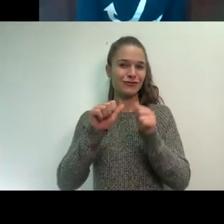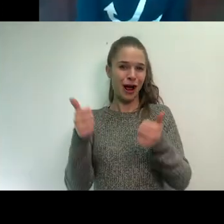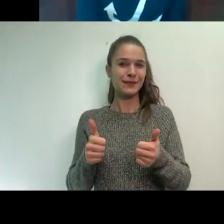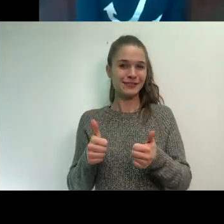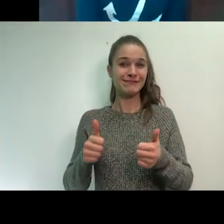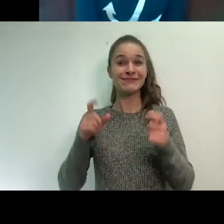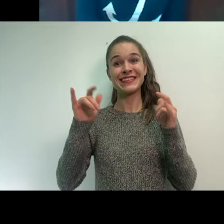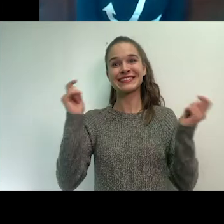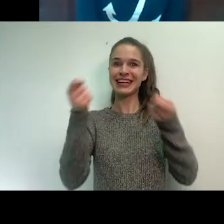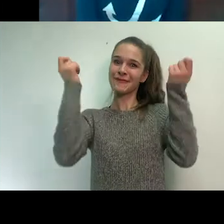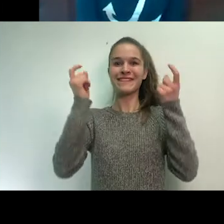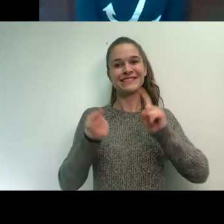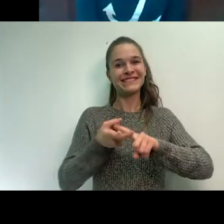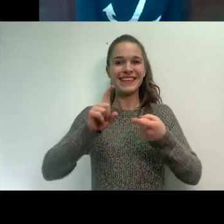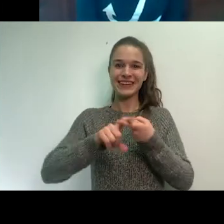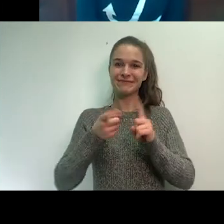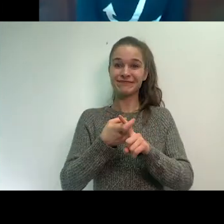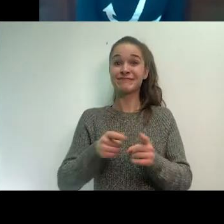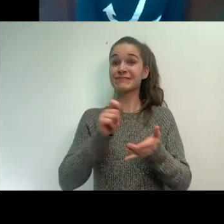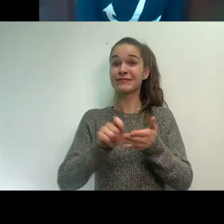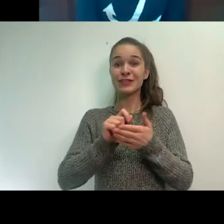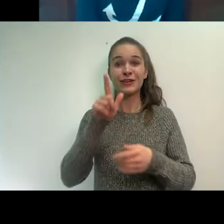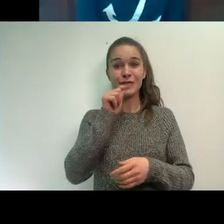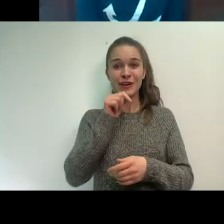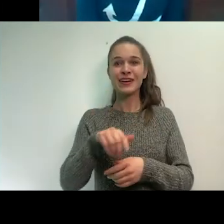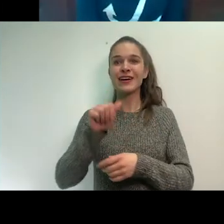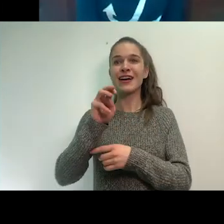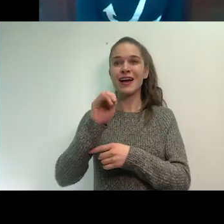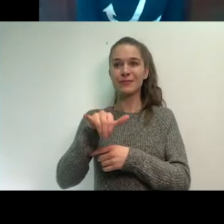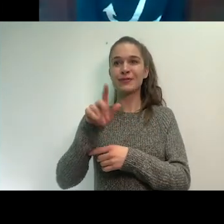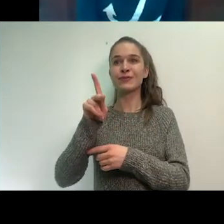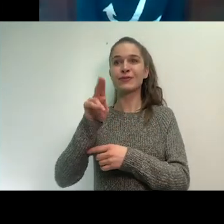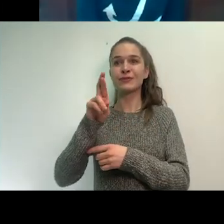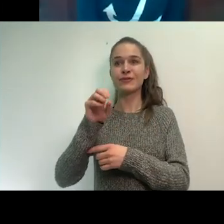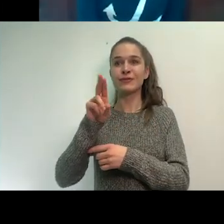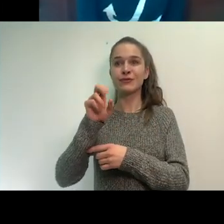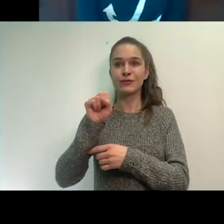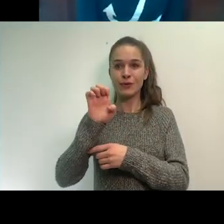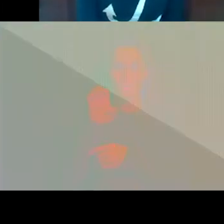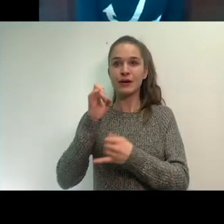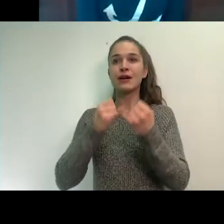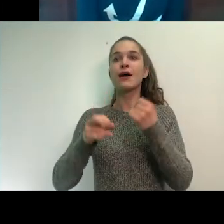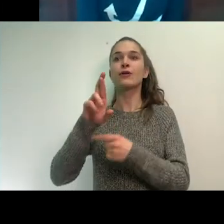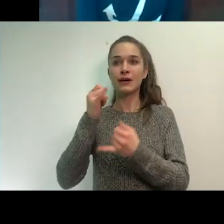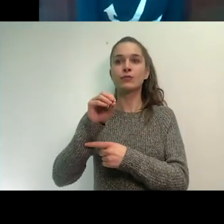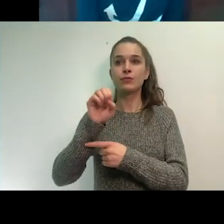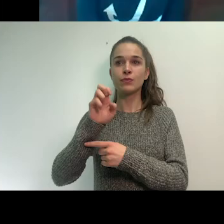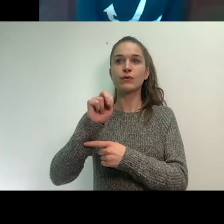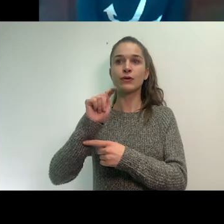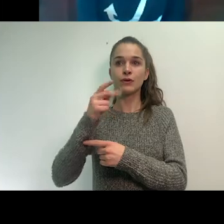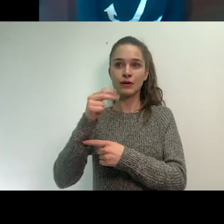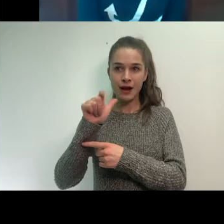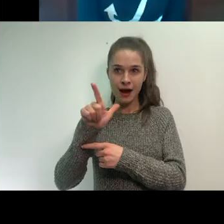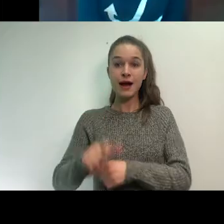friendship. And this was written by Amy Krauss Rosenthal and Tom Lichtenheld.